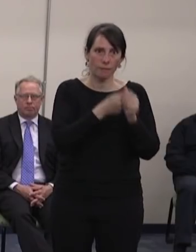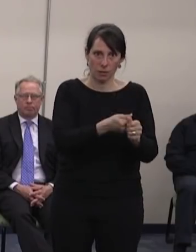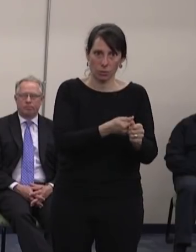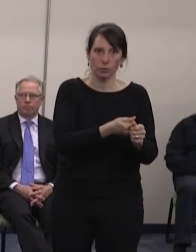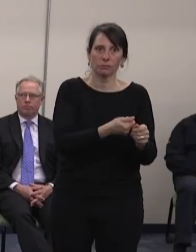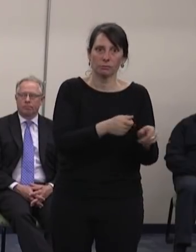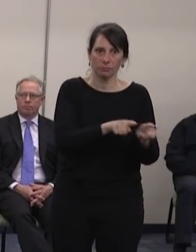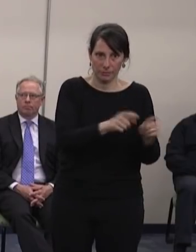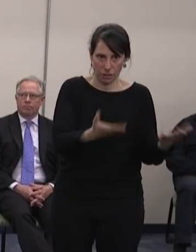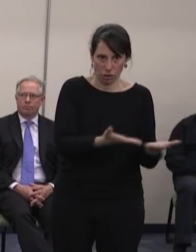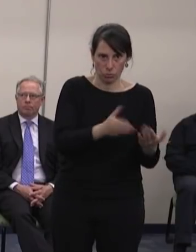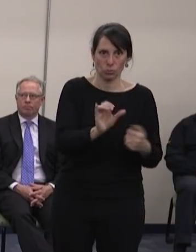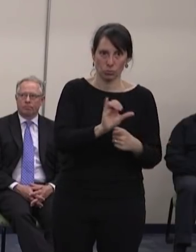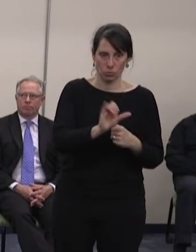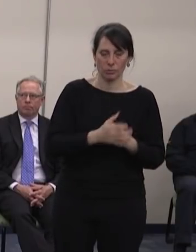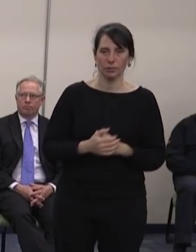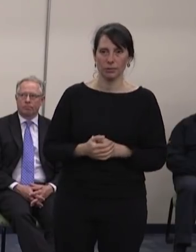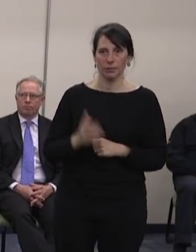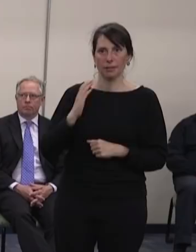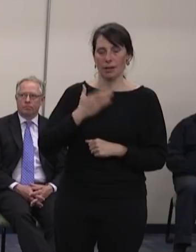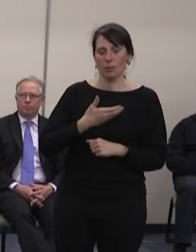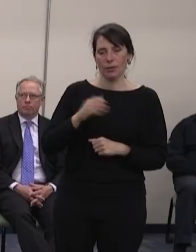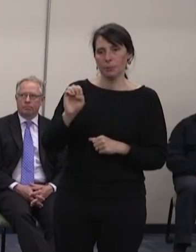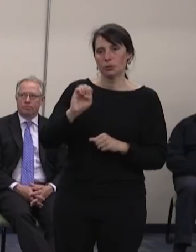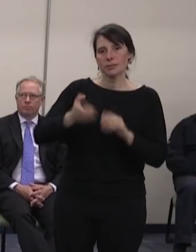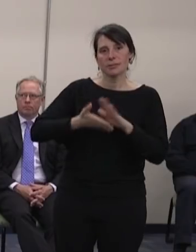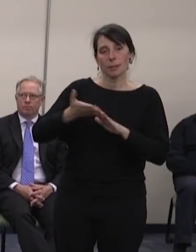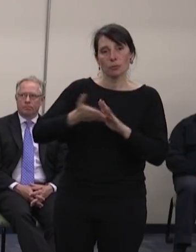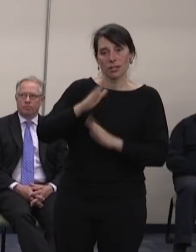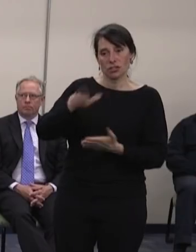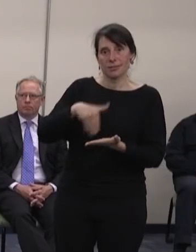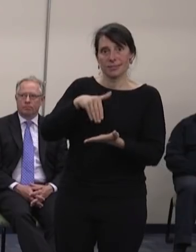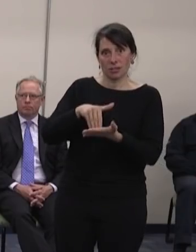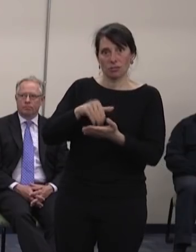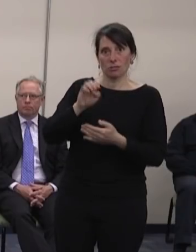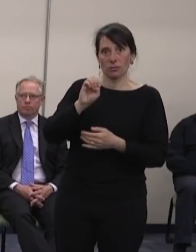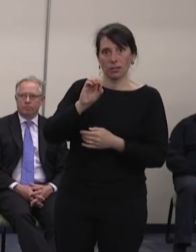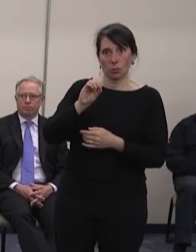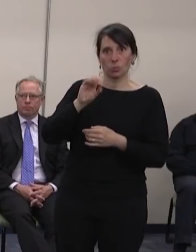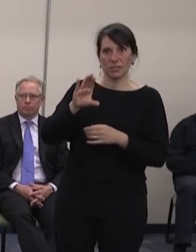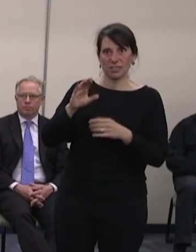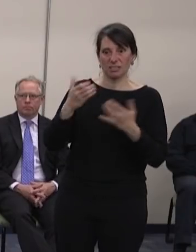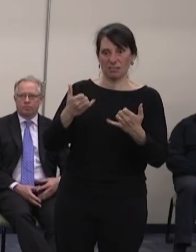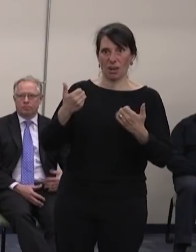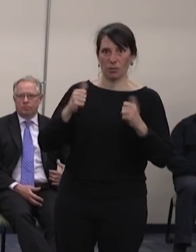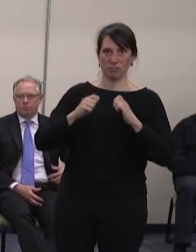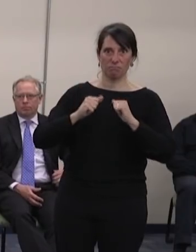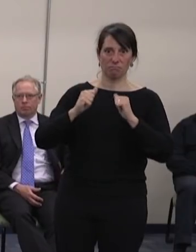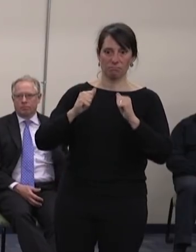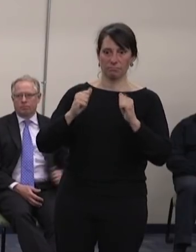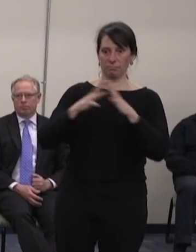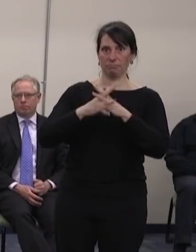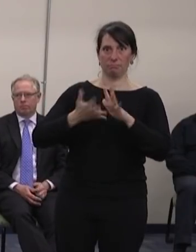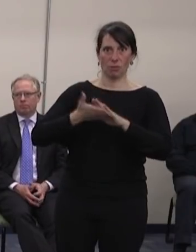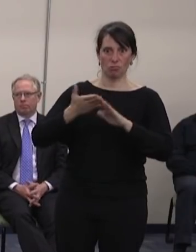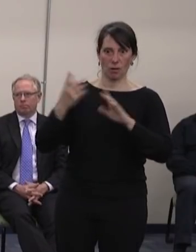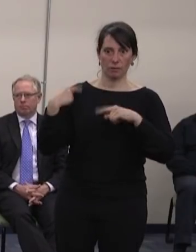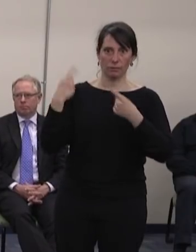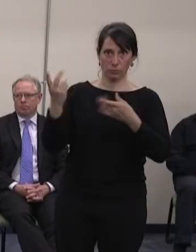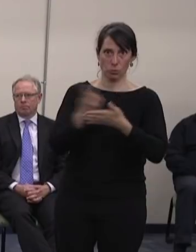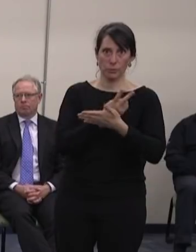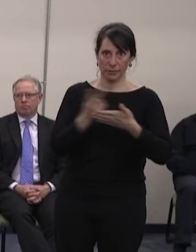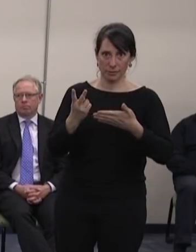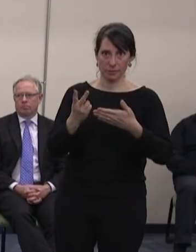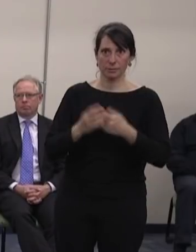Our Emergency Operations Center has entered its second week of full operations, and as part of that response